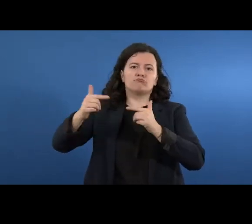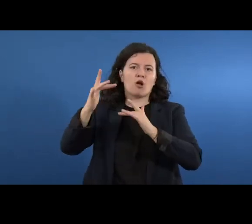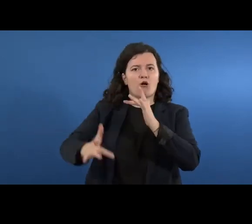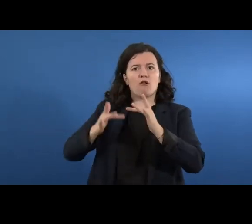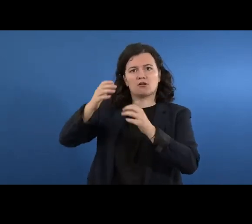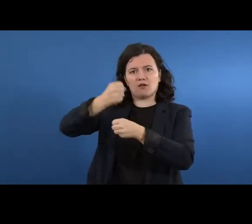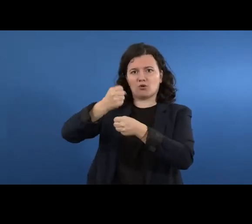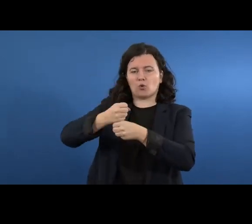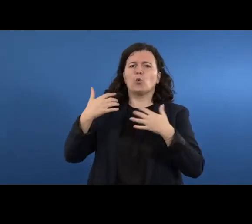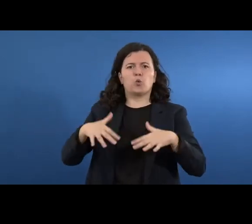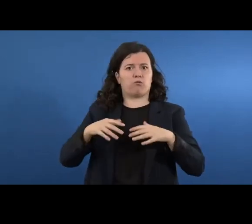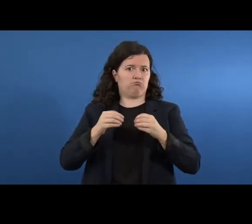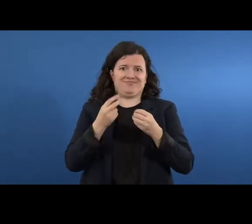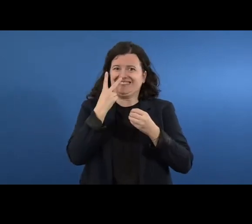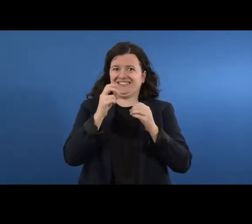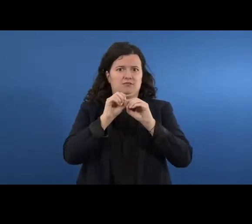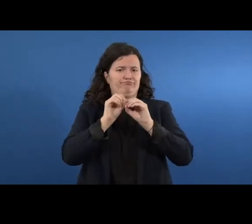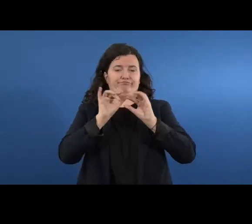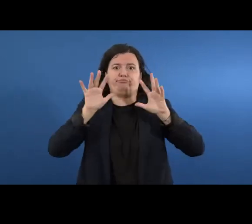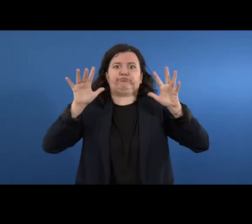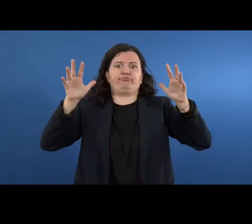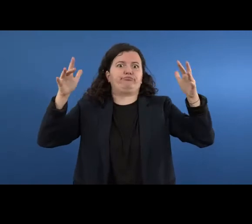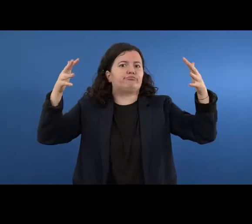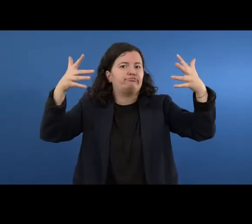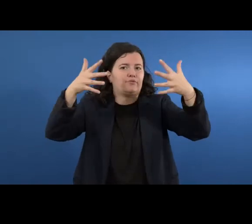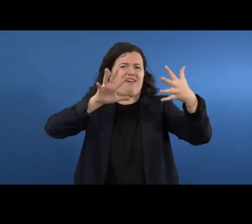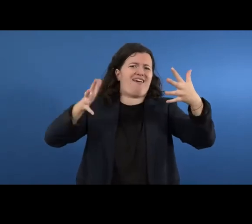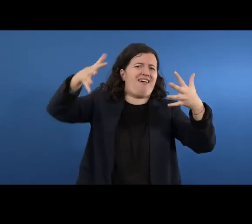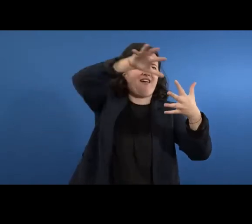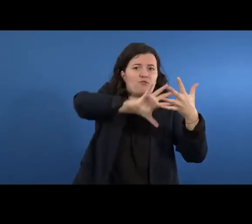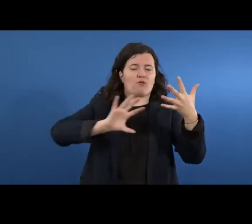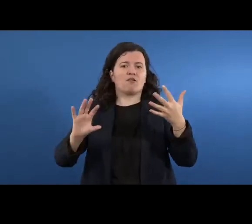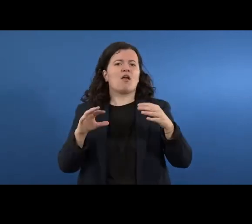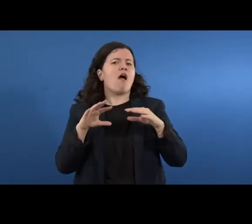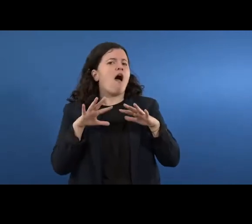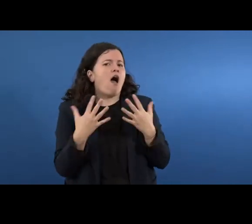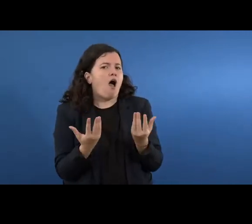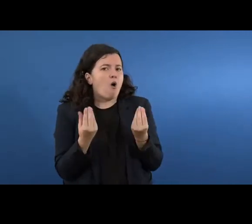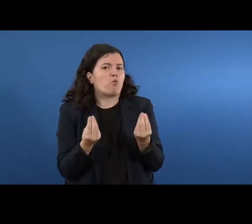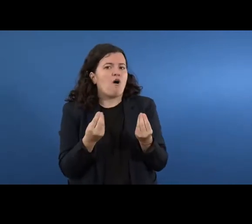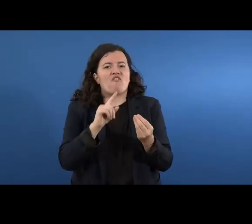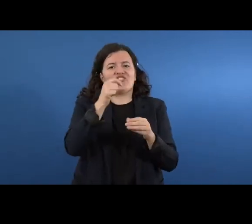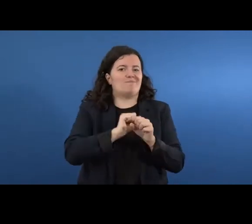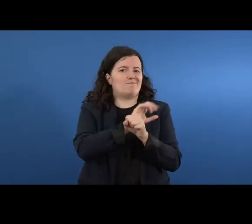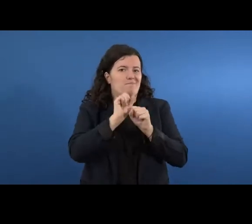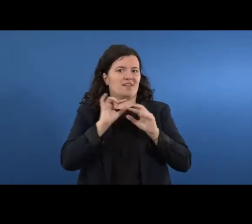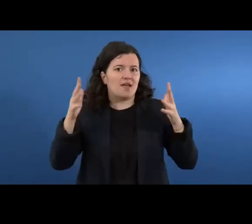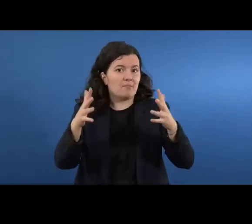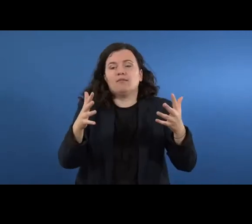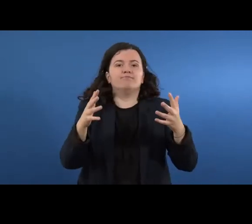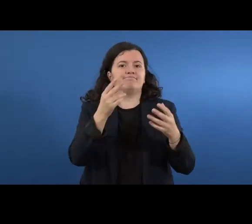and geographies, mainly due to the COVID-19 pandemic and for persons with disabilities.